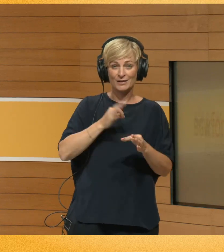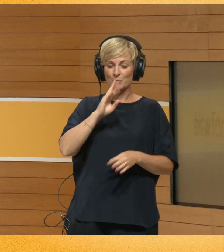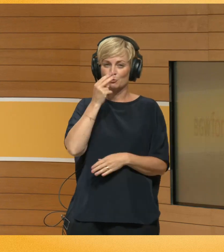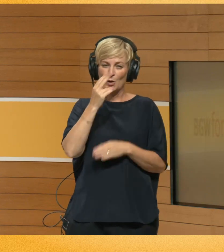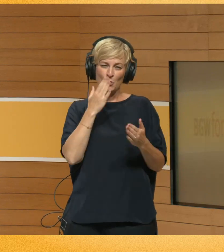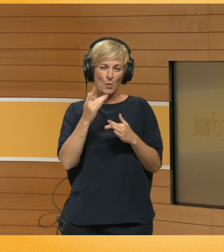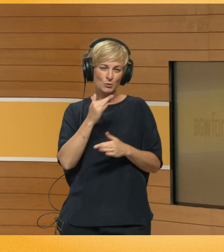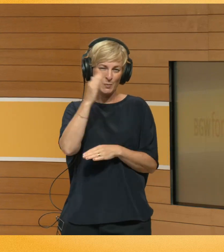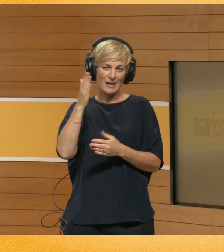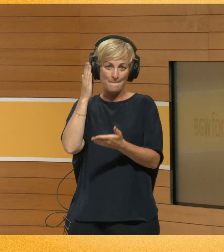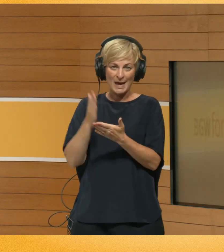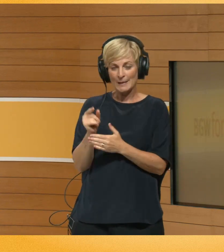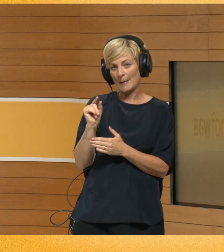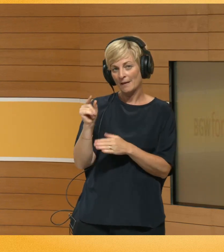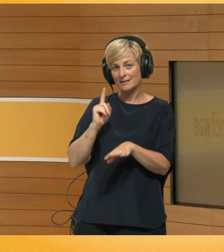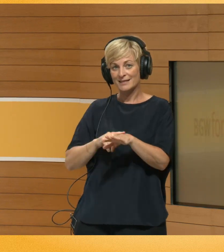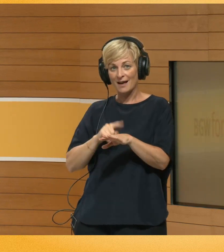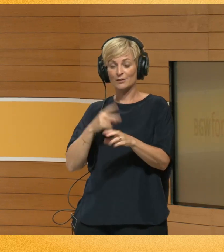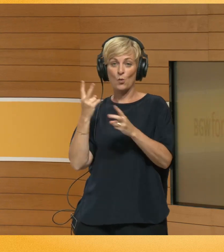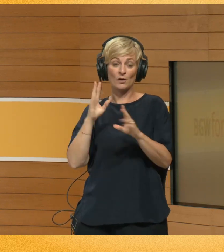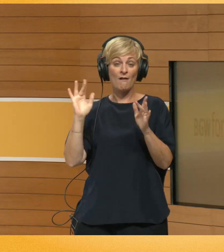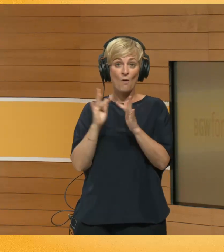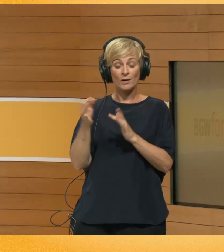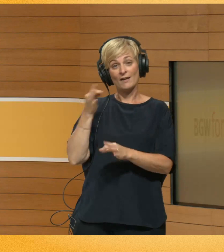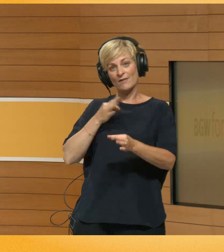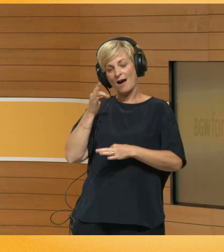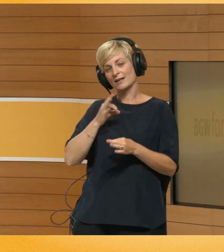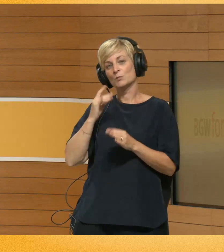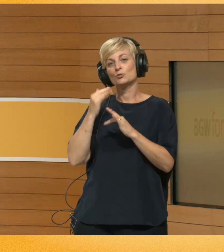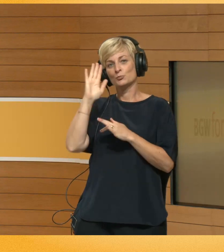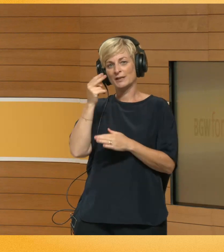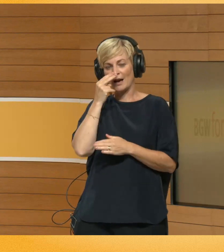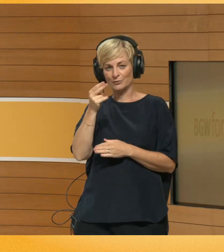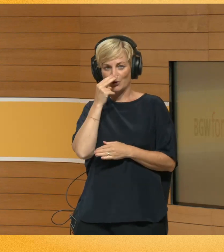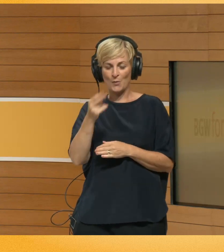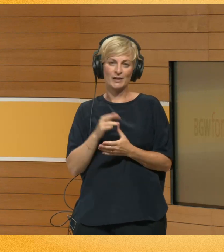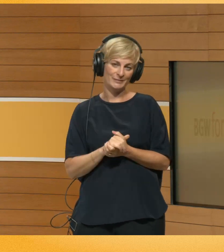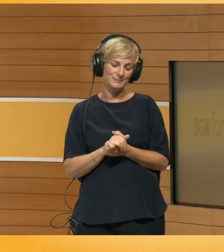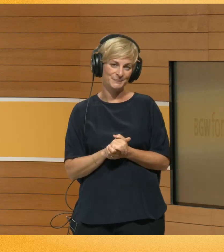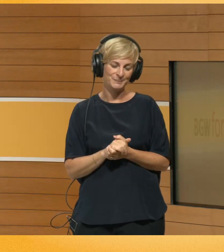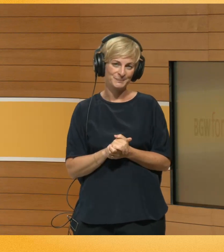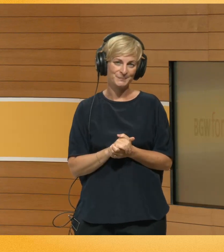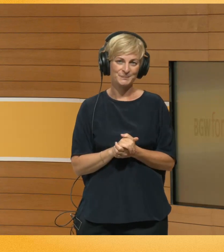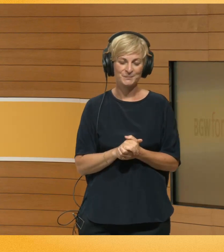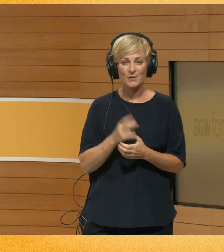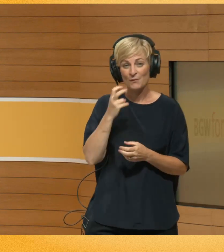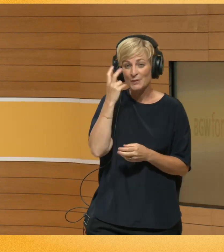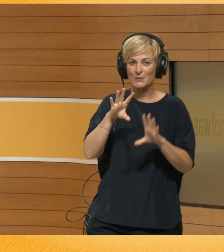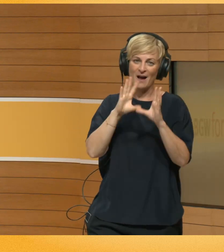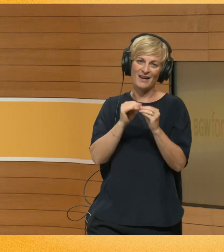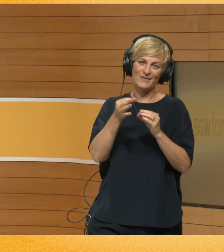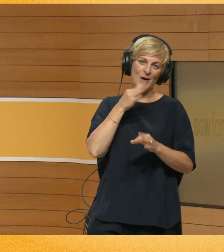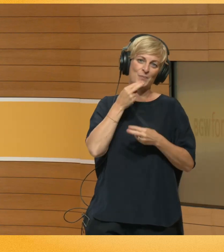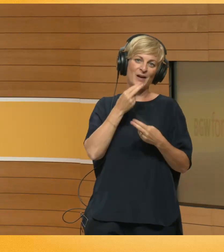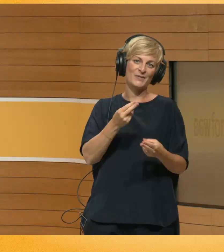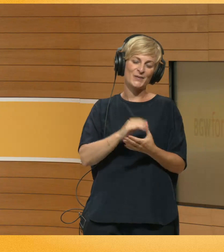some online questions, we'll check in later and see if we have some more time. But thank you so much for the question. Okay, moving on to